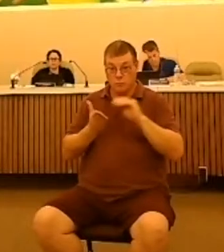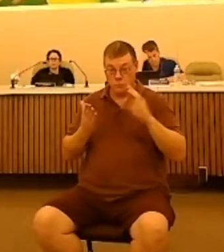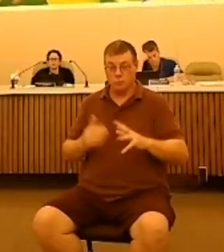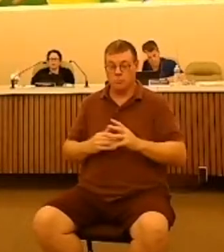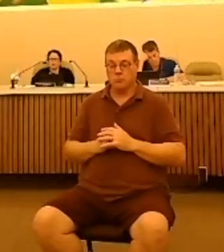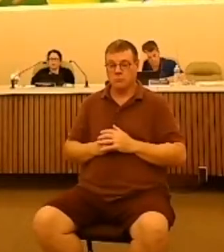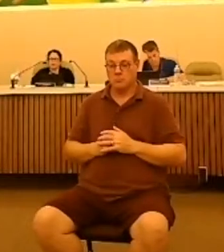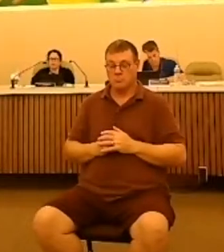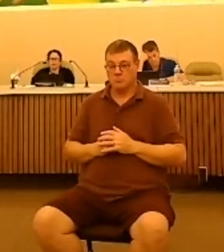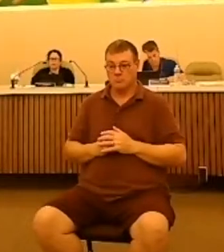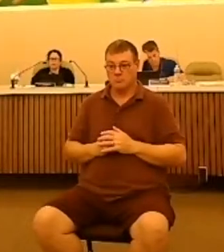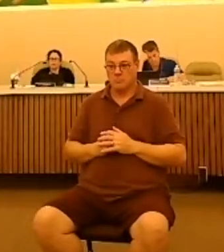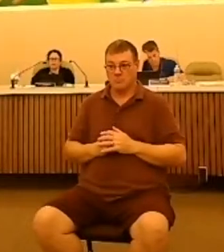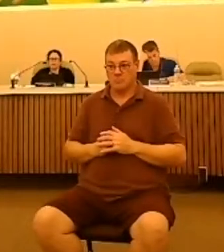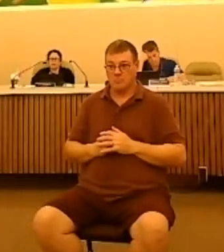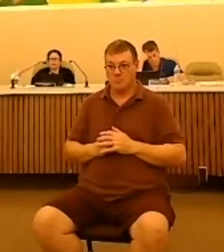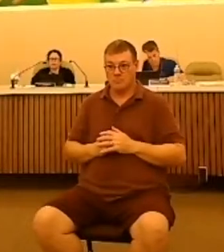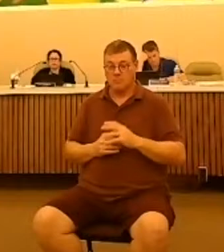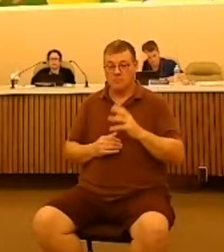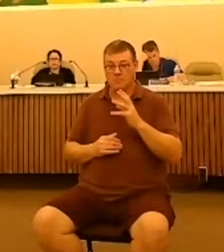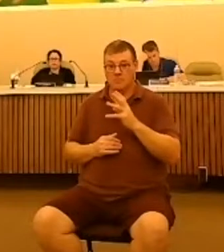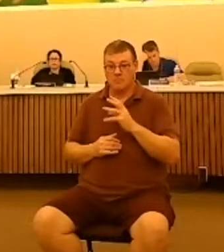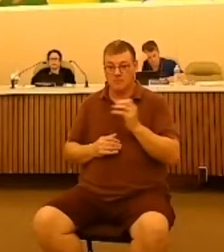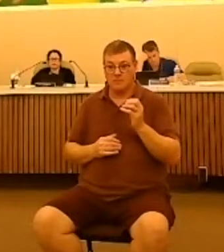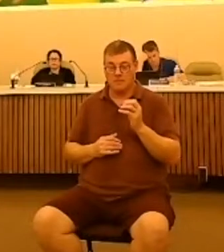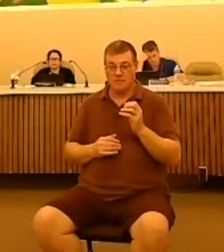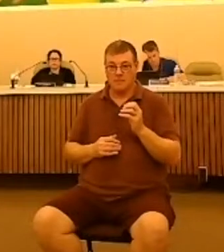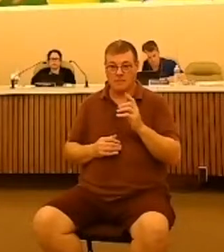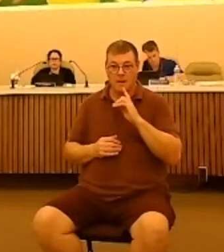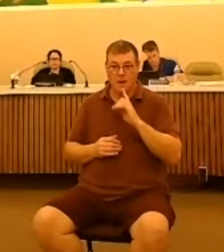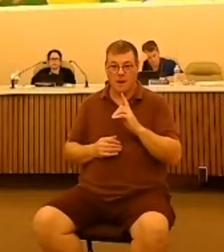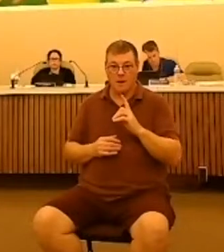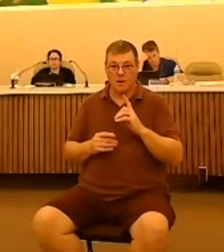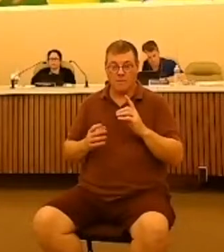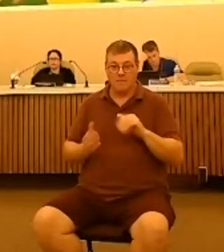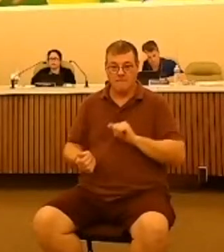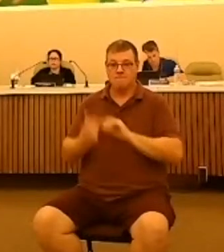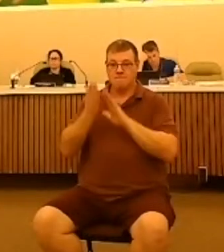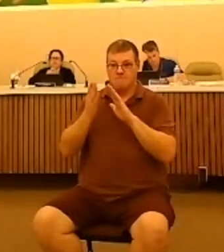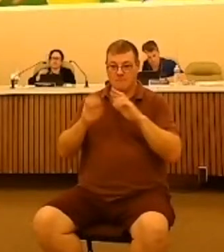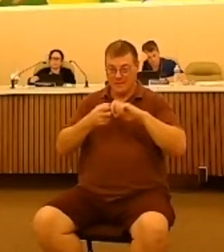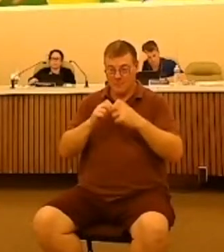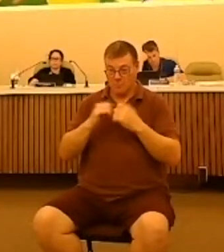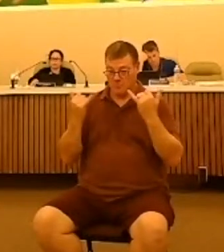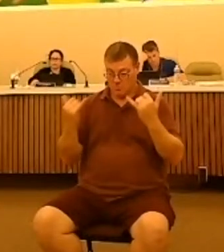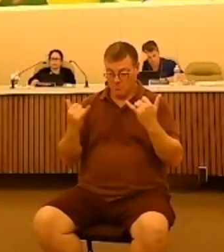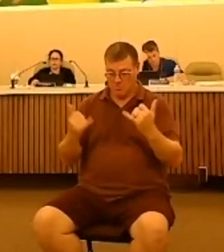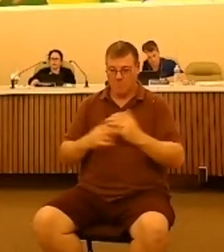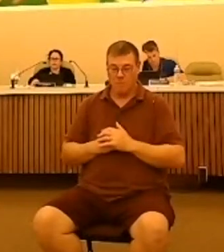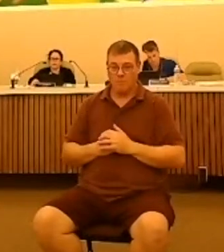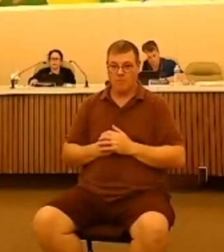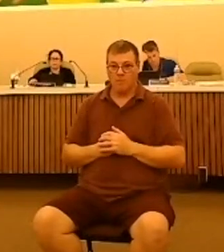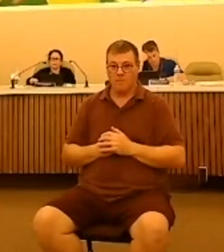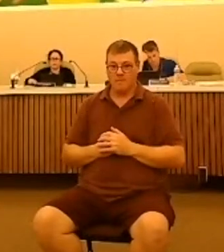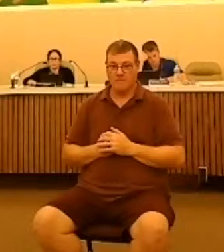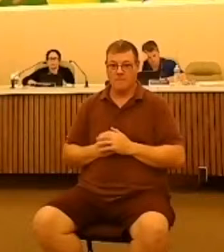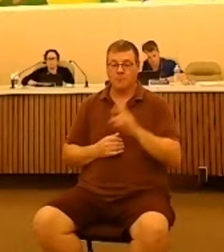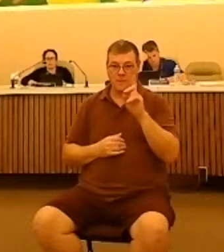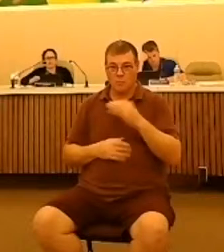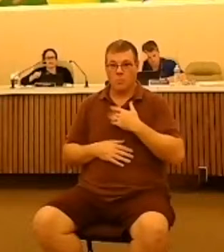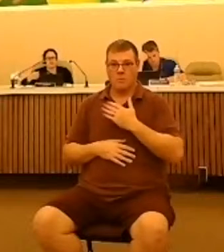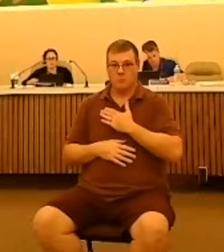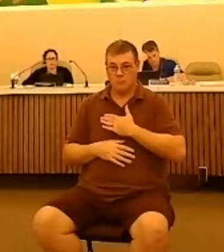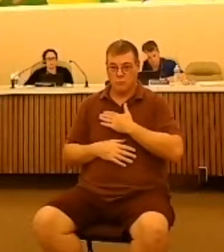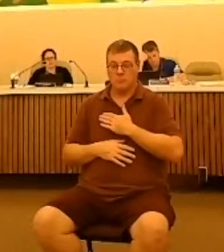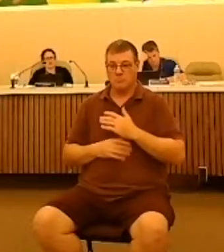too, where I'm at, that are facing this issue right now. So I do appreciate